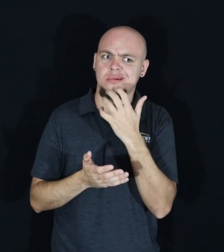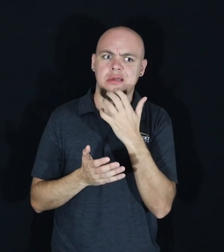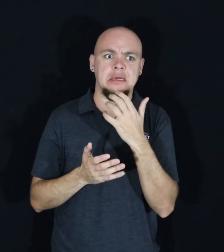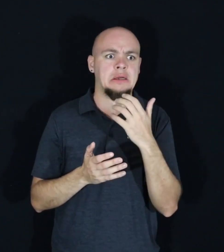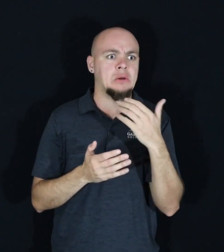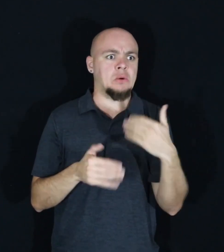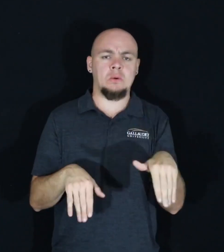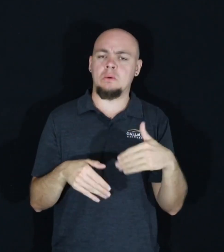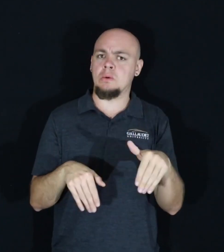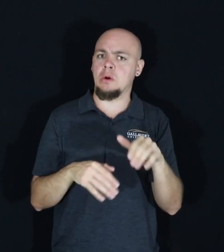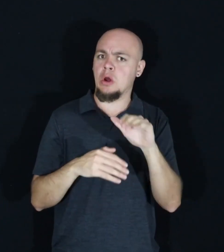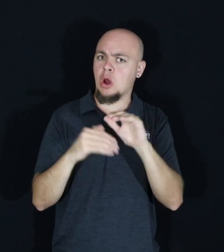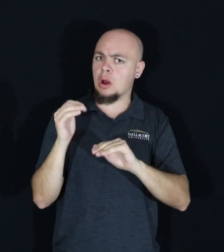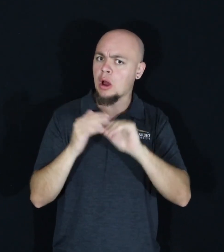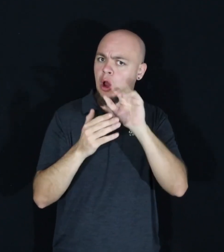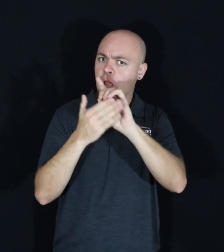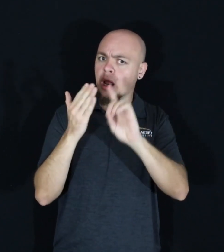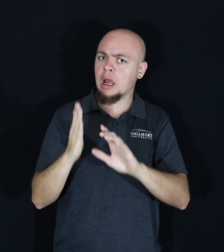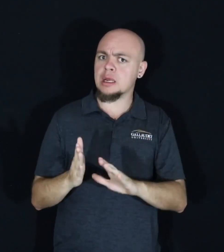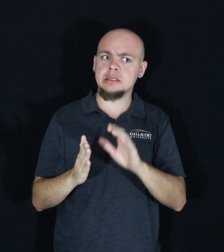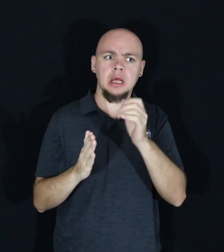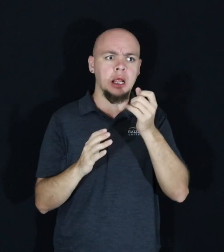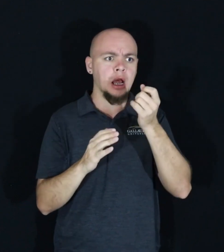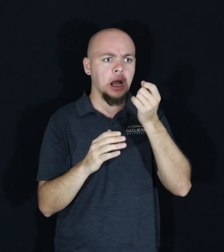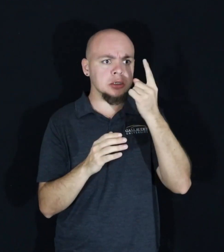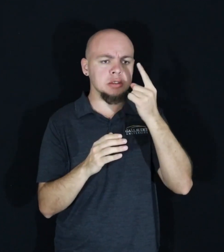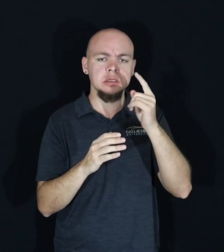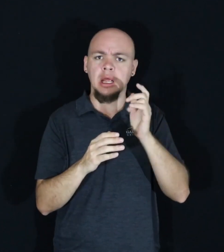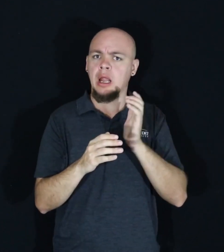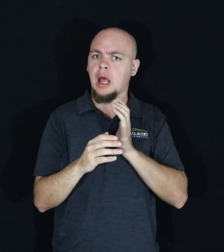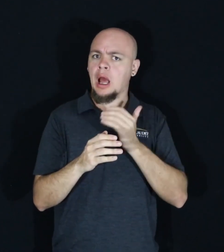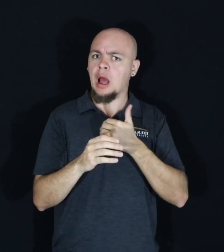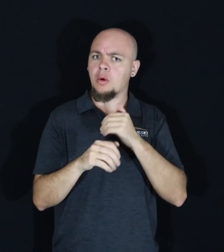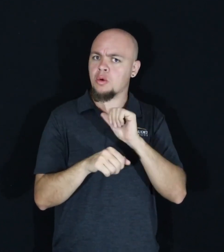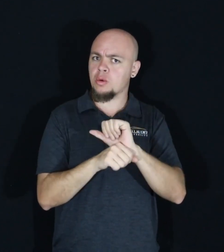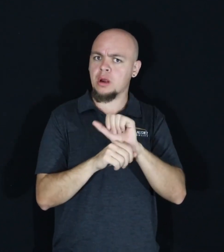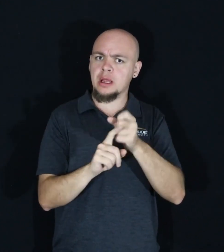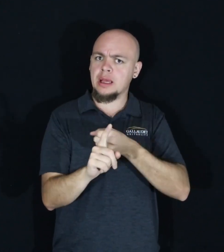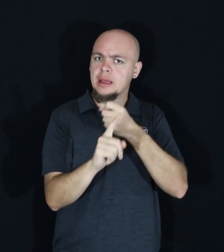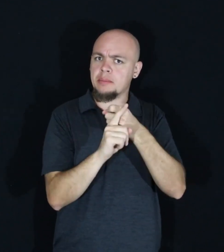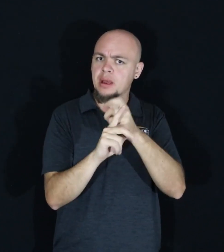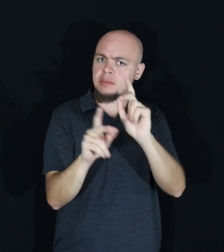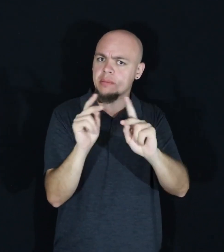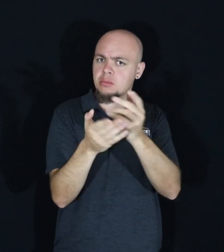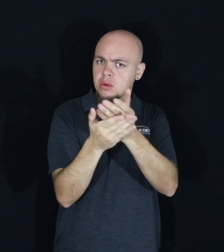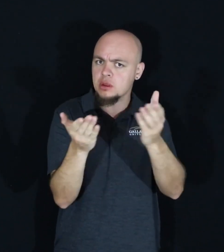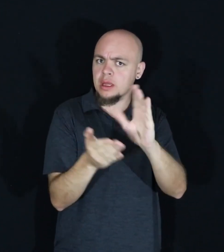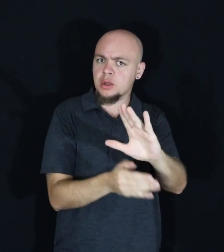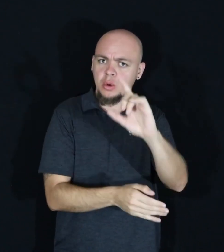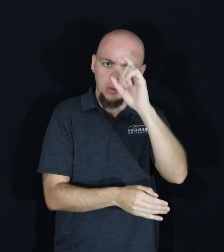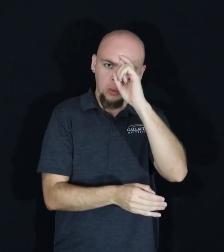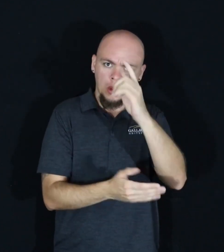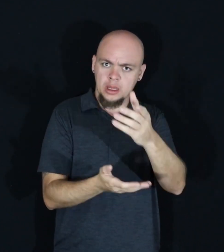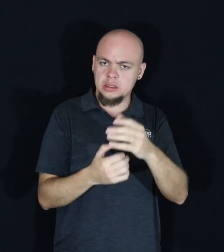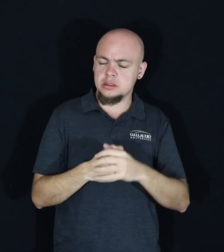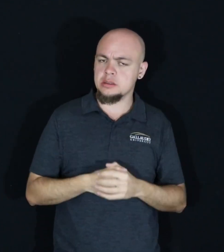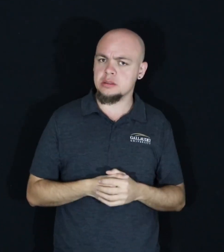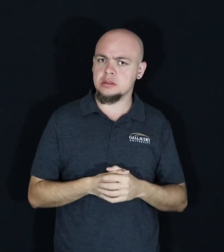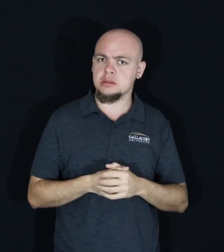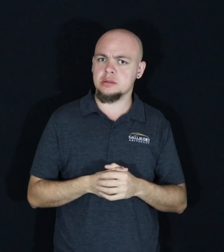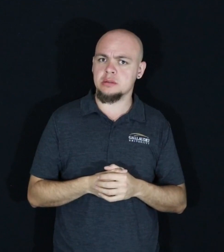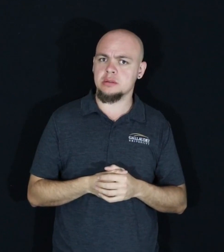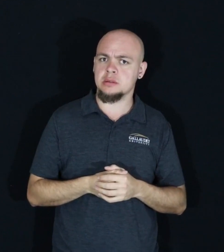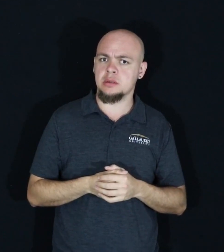us architects to know and to see how our work impacts you and your brain.